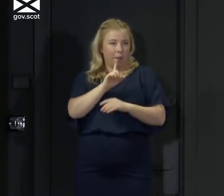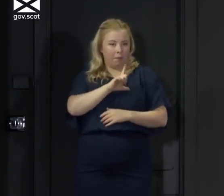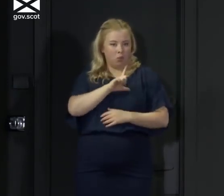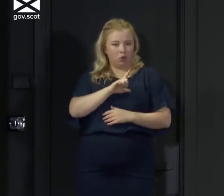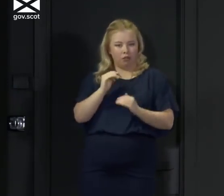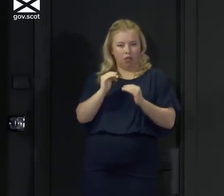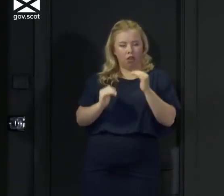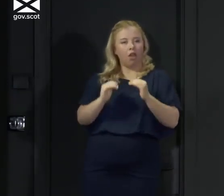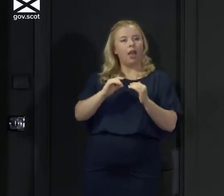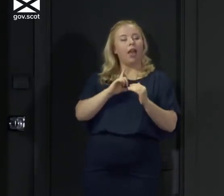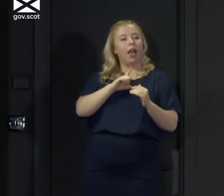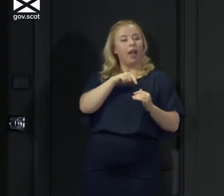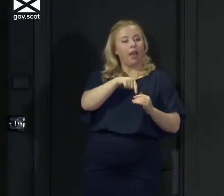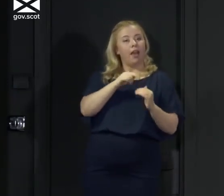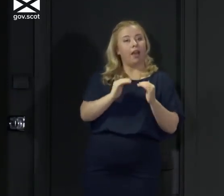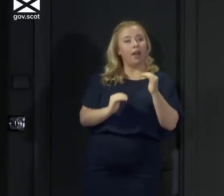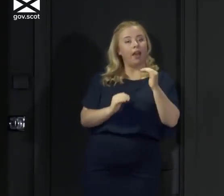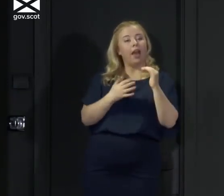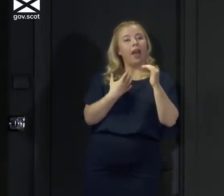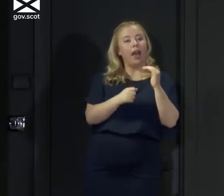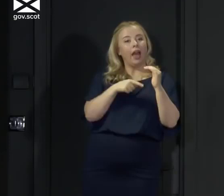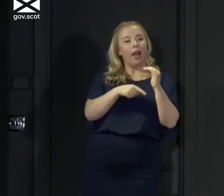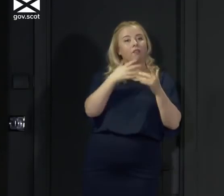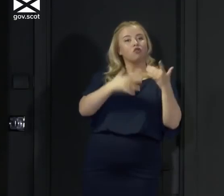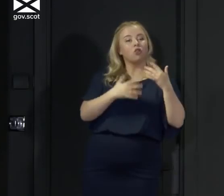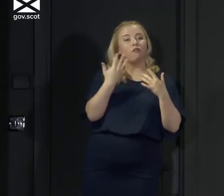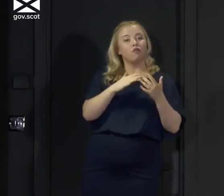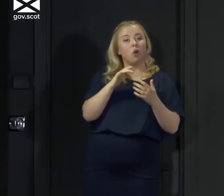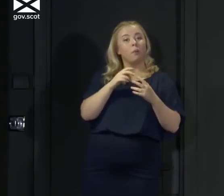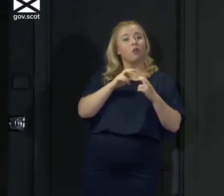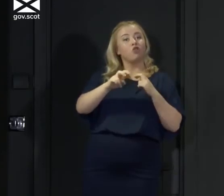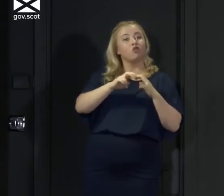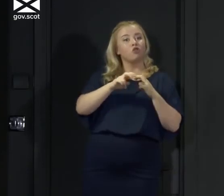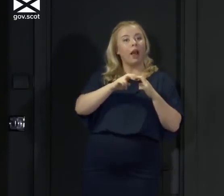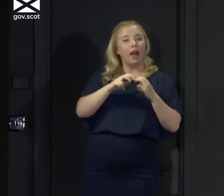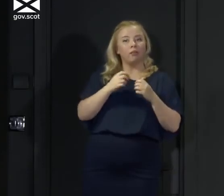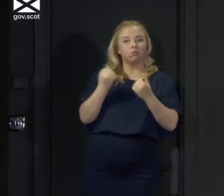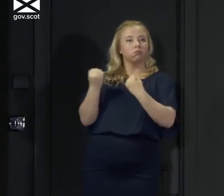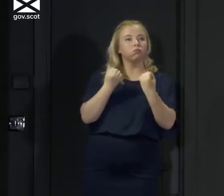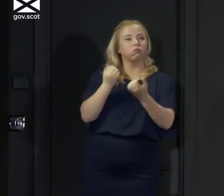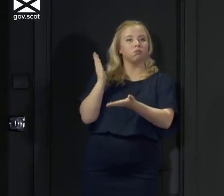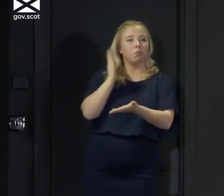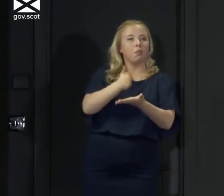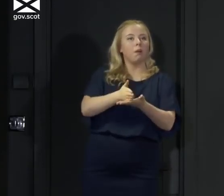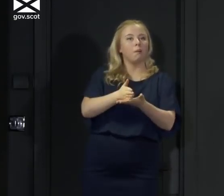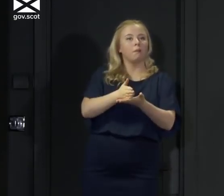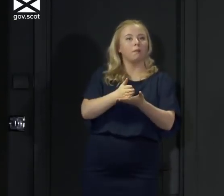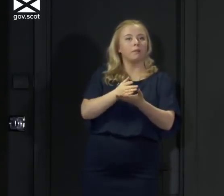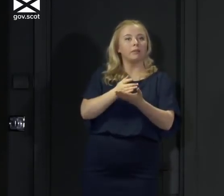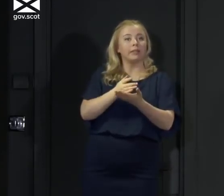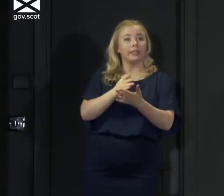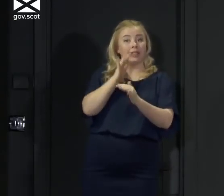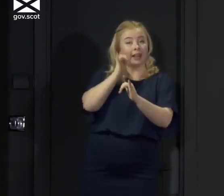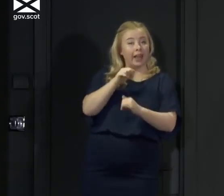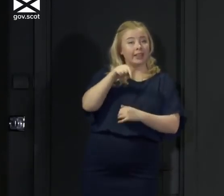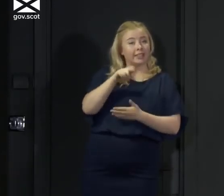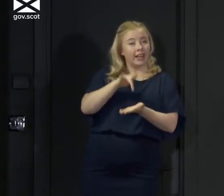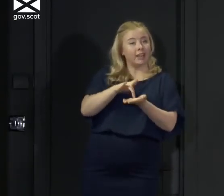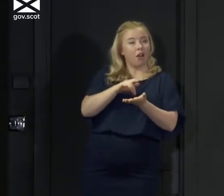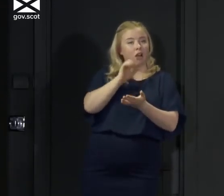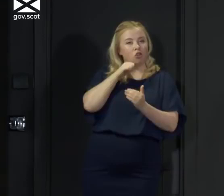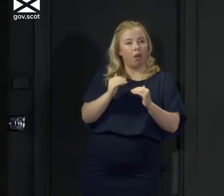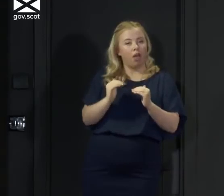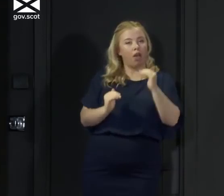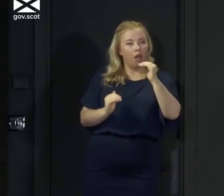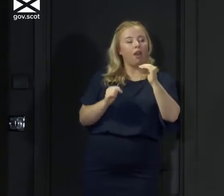also include results from the drive-through centres that are situated in various parts of the country. The COVID update I